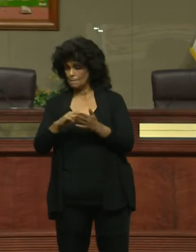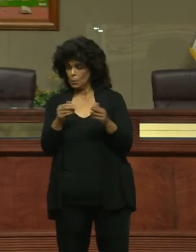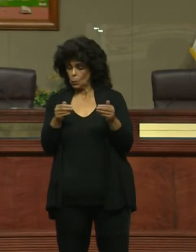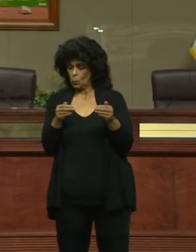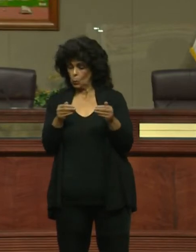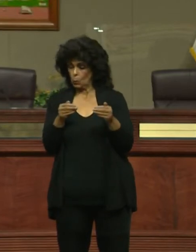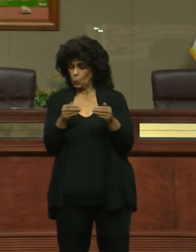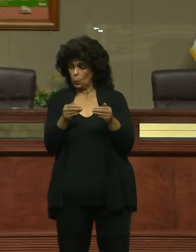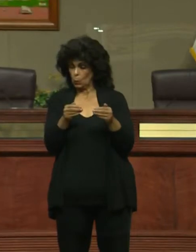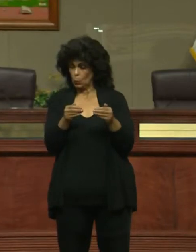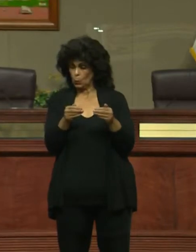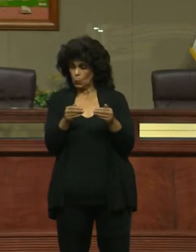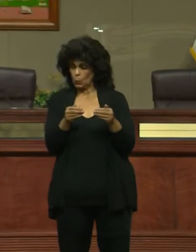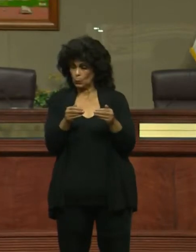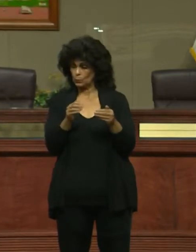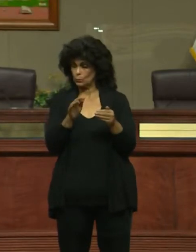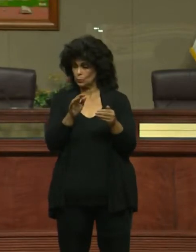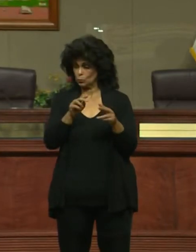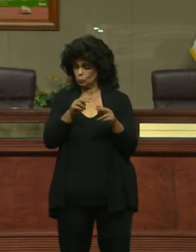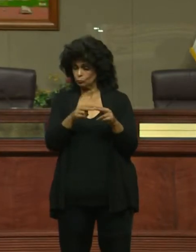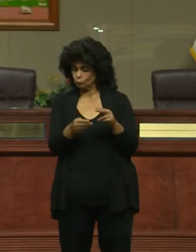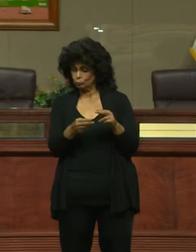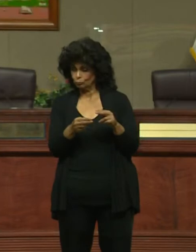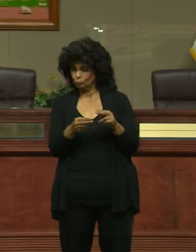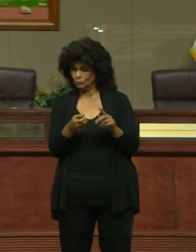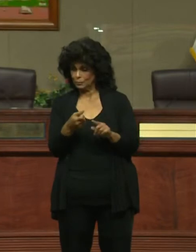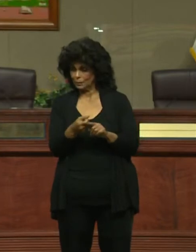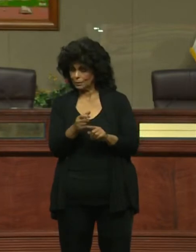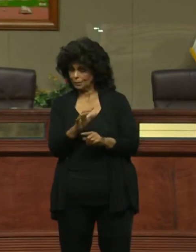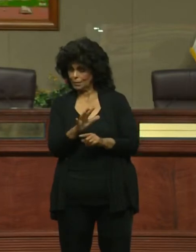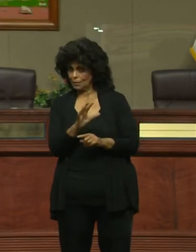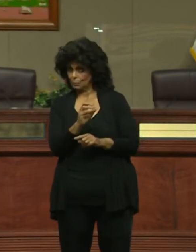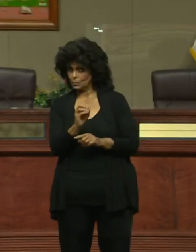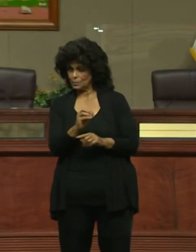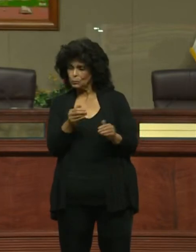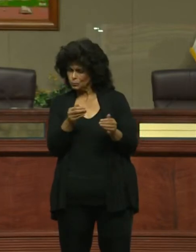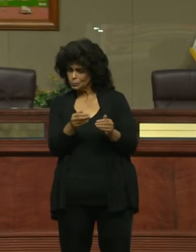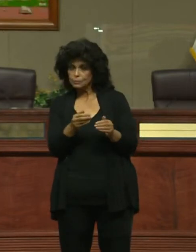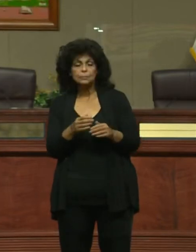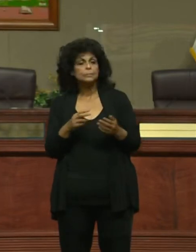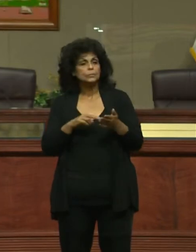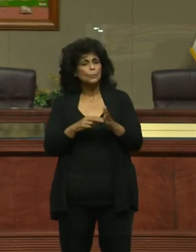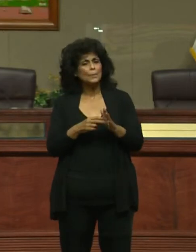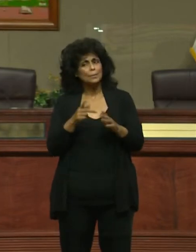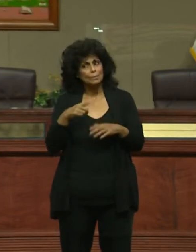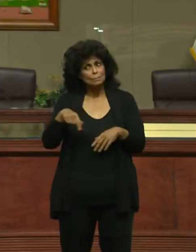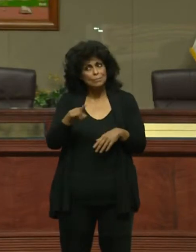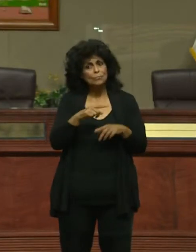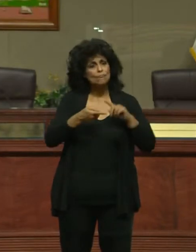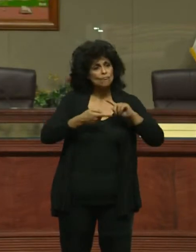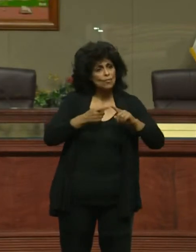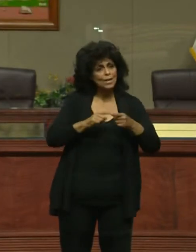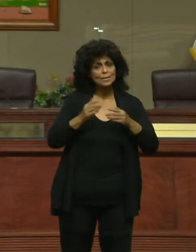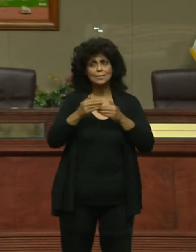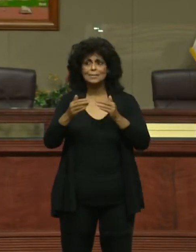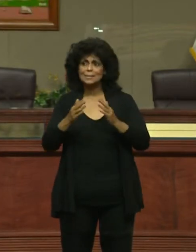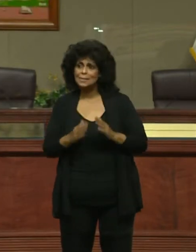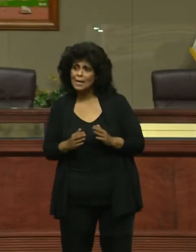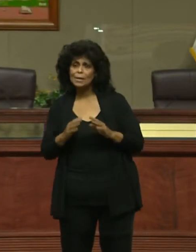So I continue to appeal to our neighbors, friends, and others in our community. Let's